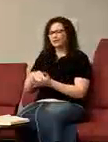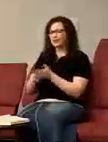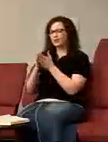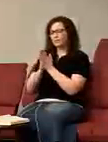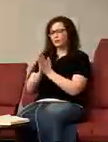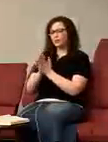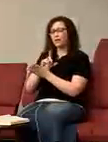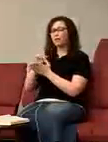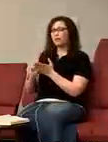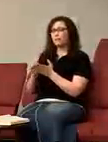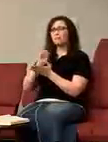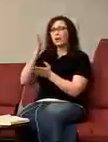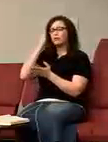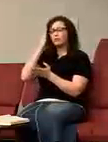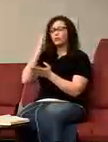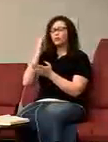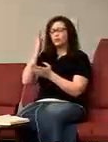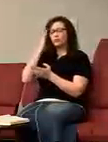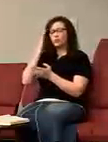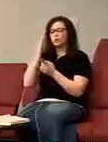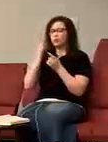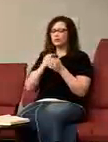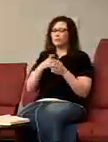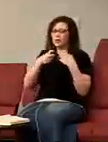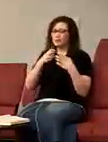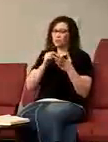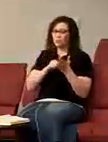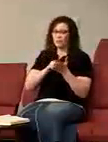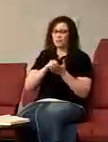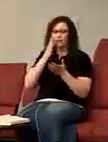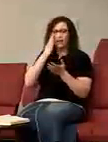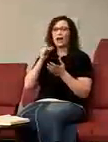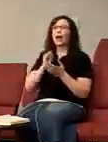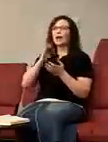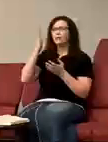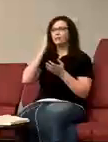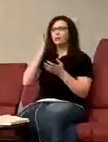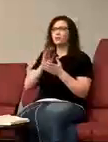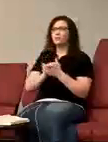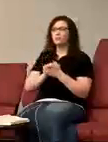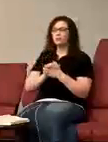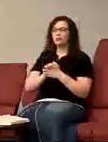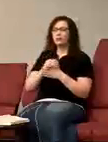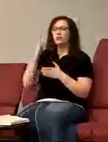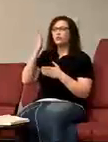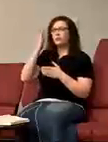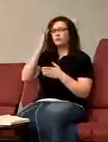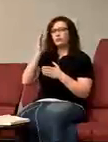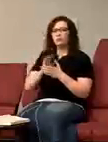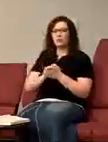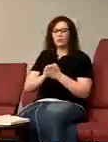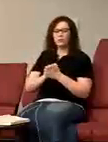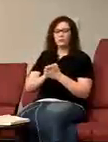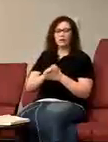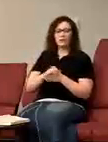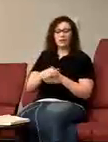know you know what's the matter with this. I know you know somebody here knows what's the matter with this. I'm just going to go talk to some people and you'll have to take care of it. Because